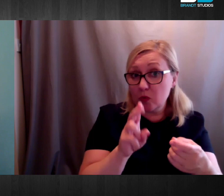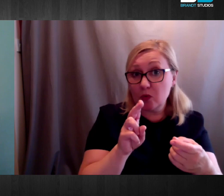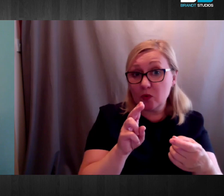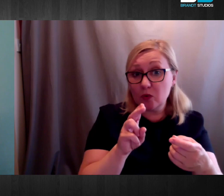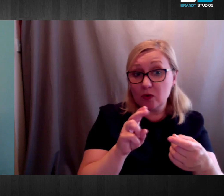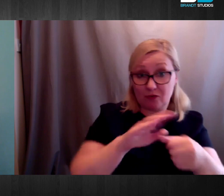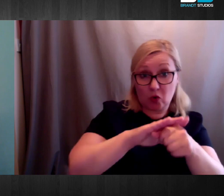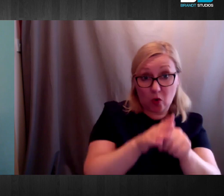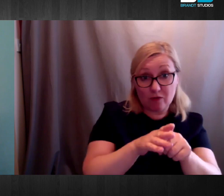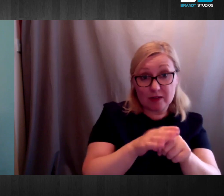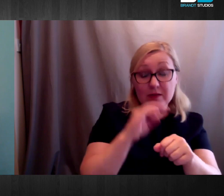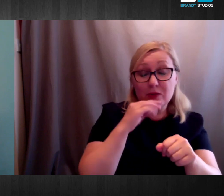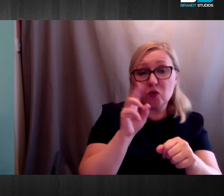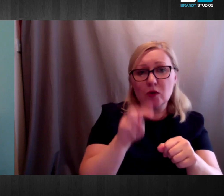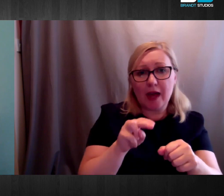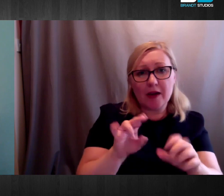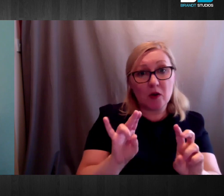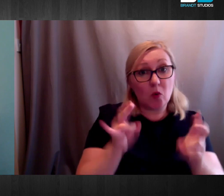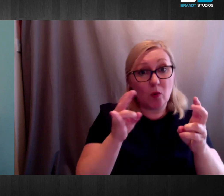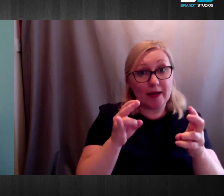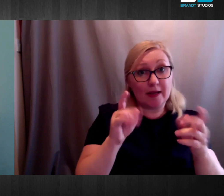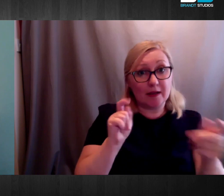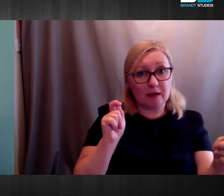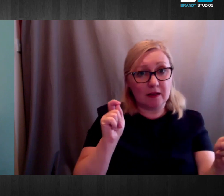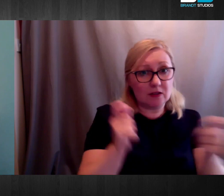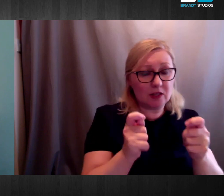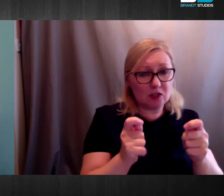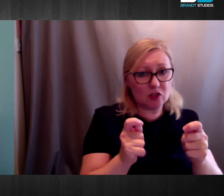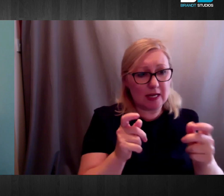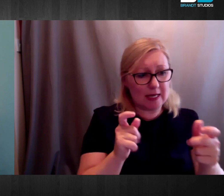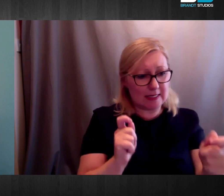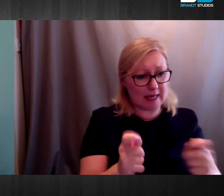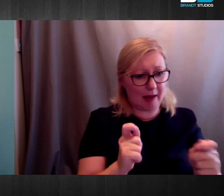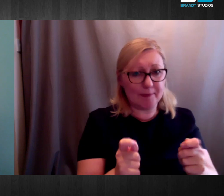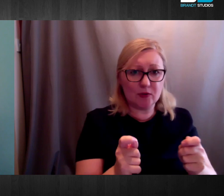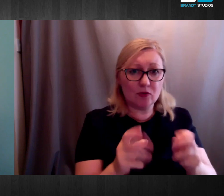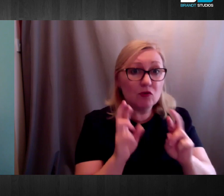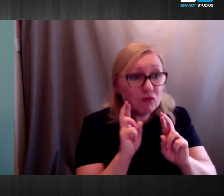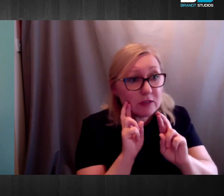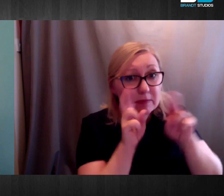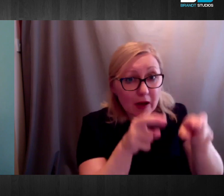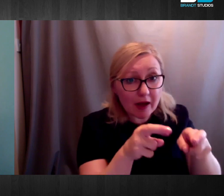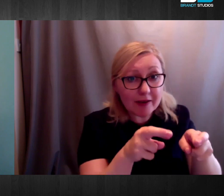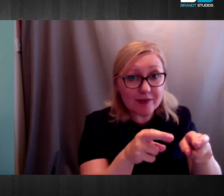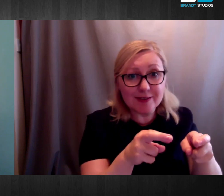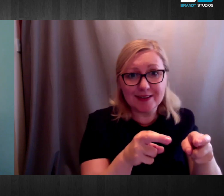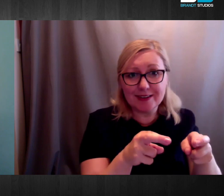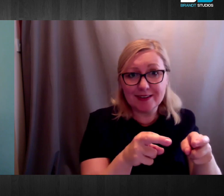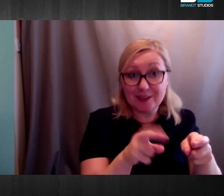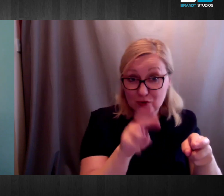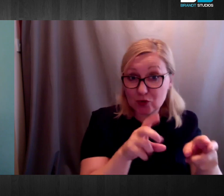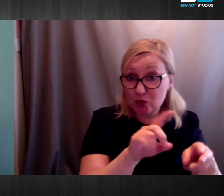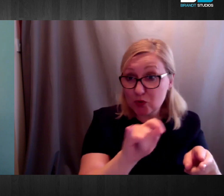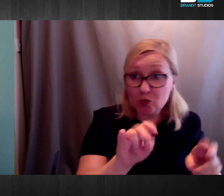really interesting, and that, those who were available to contributed. So this might be a good time to move over to Derek